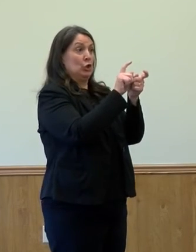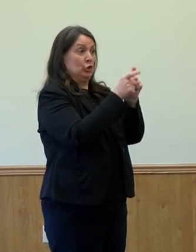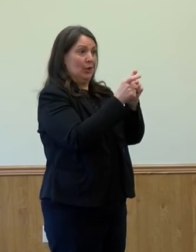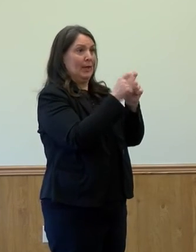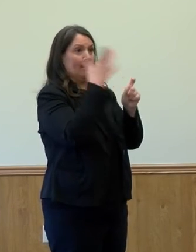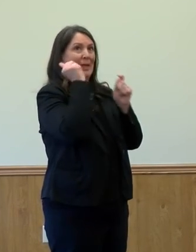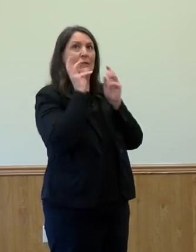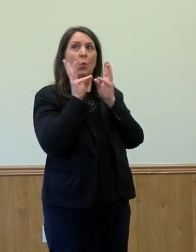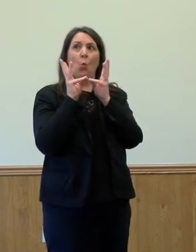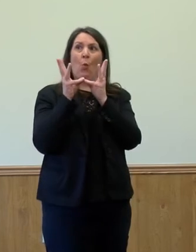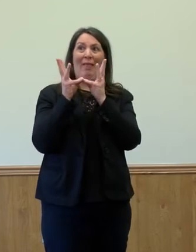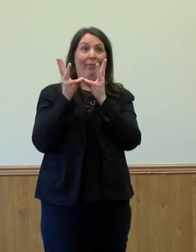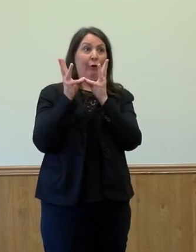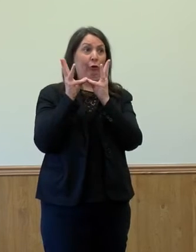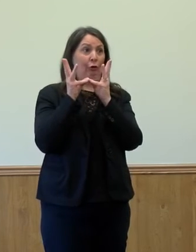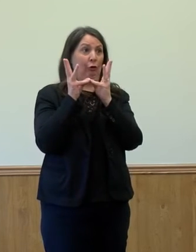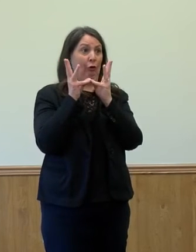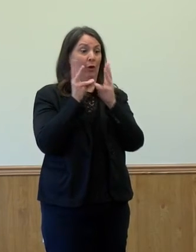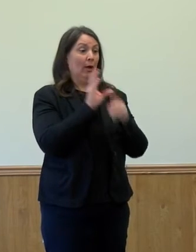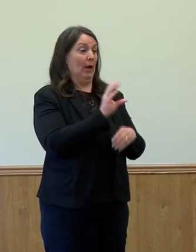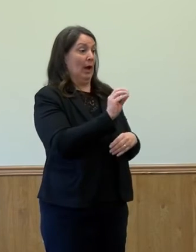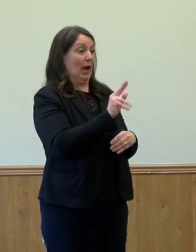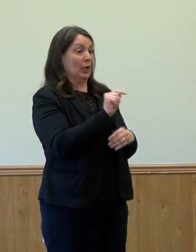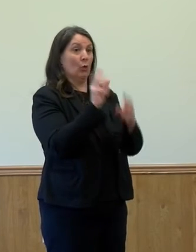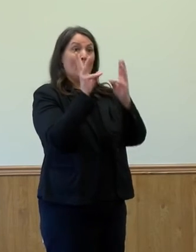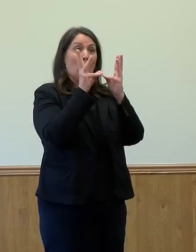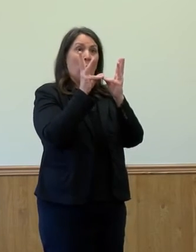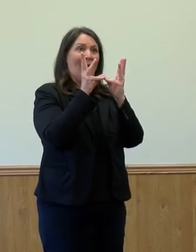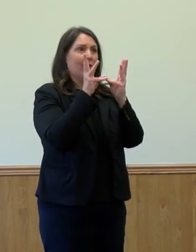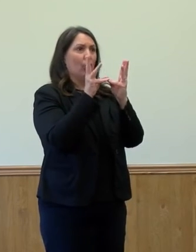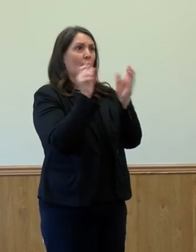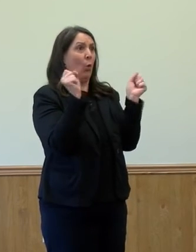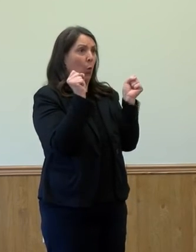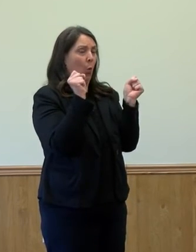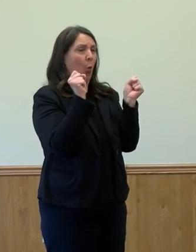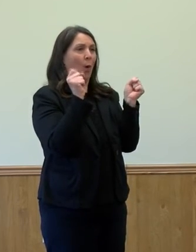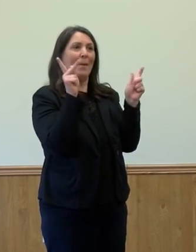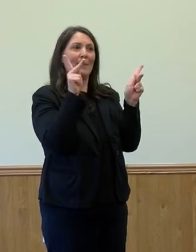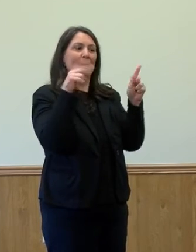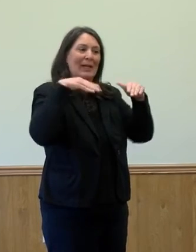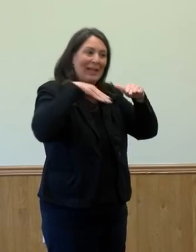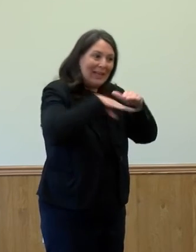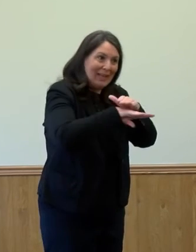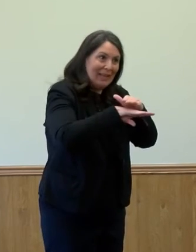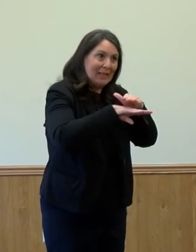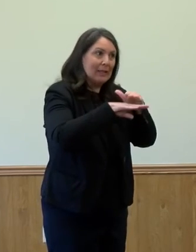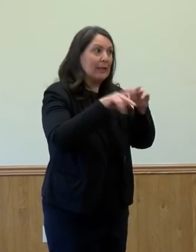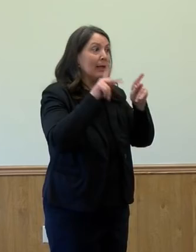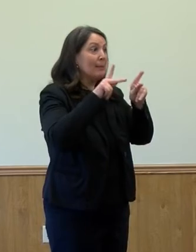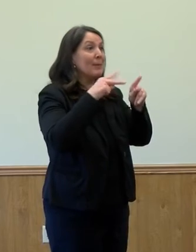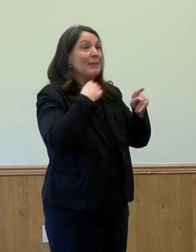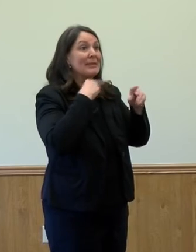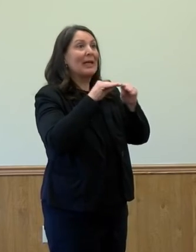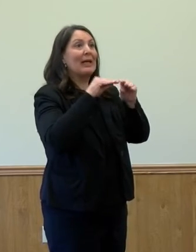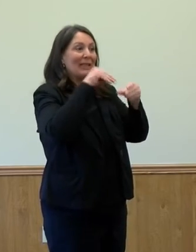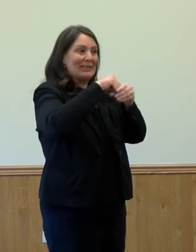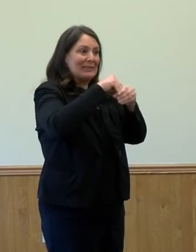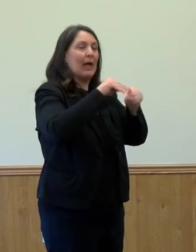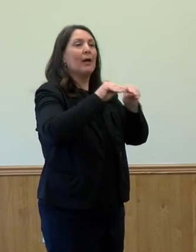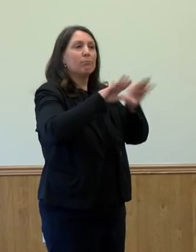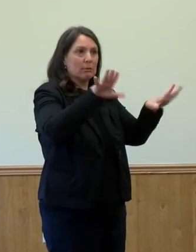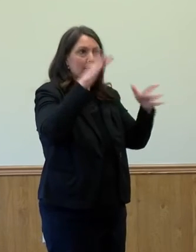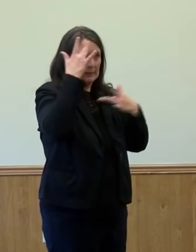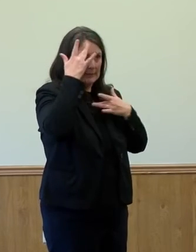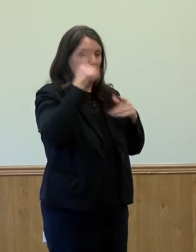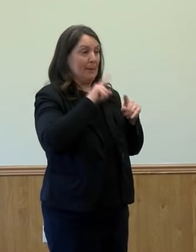weather changing. So around October, we started seeing a slight uptake, which we knew would happen when you started going inward. But then to kind of